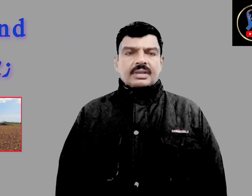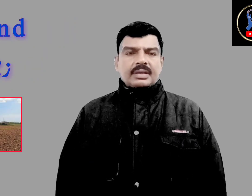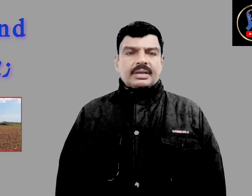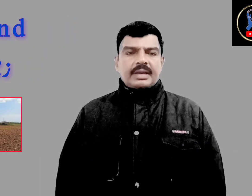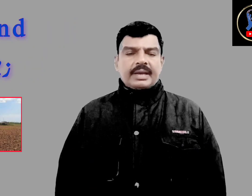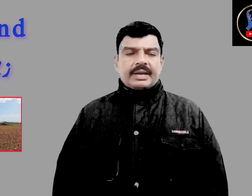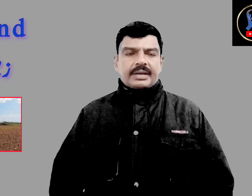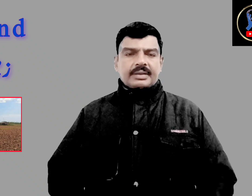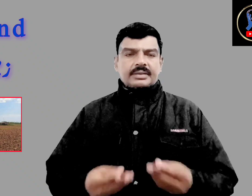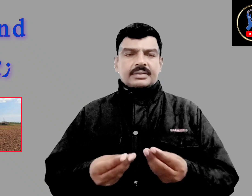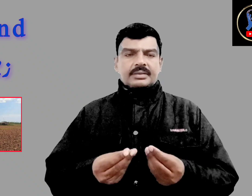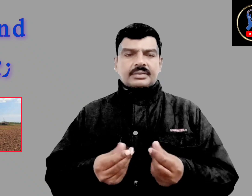land,